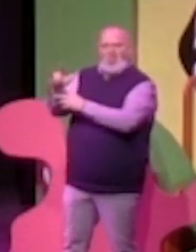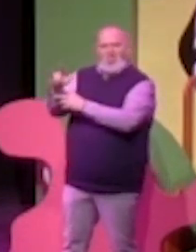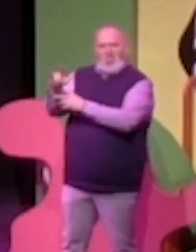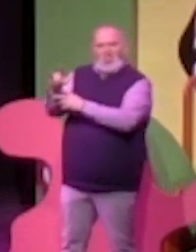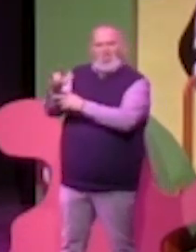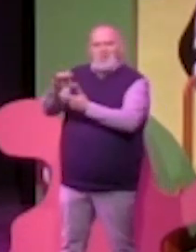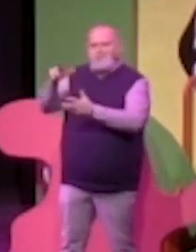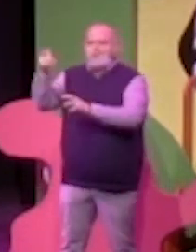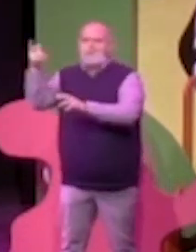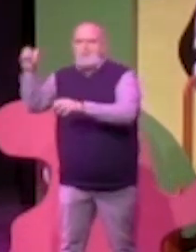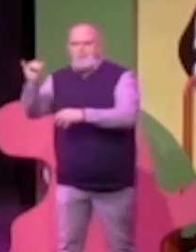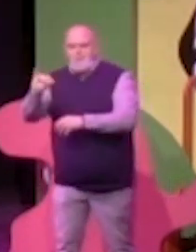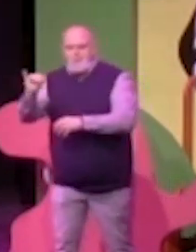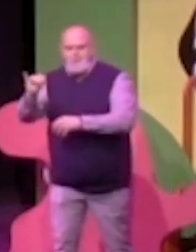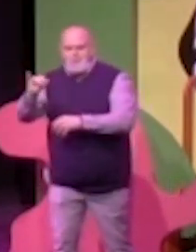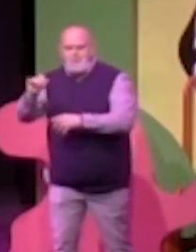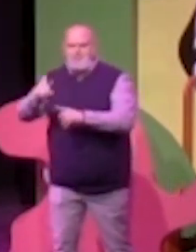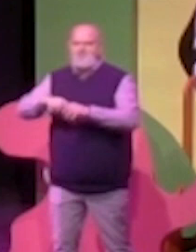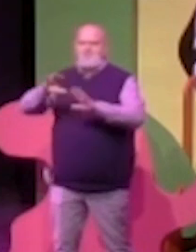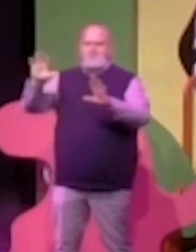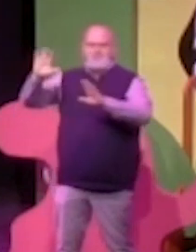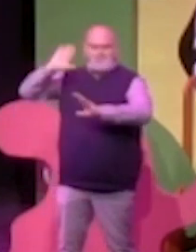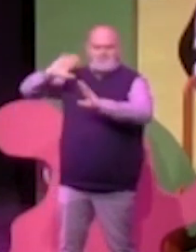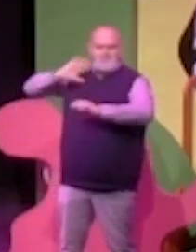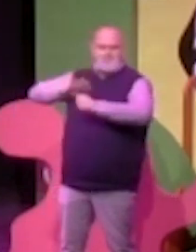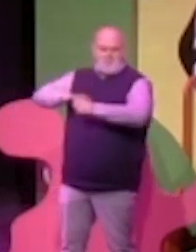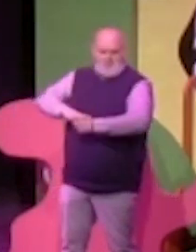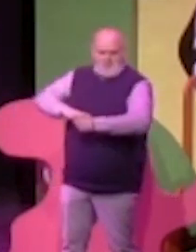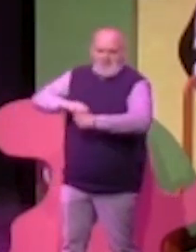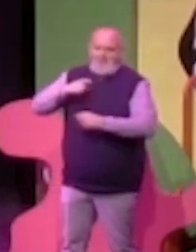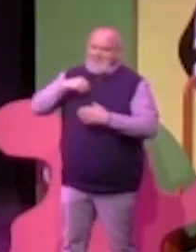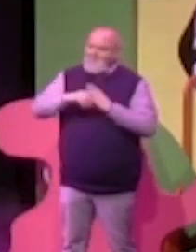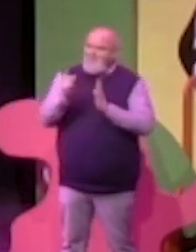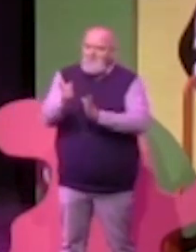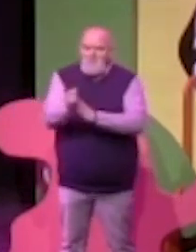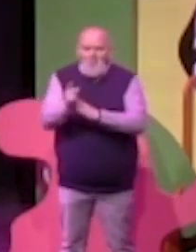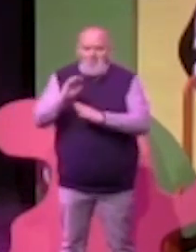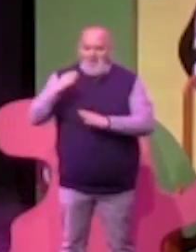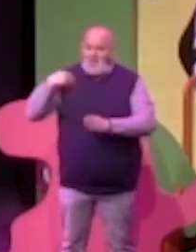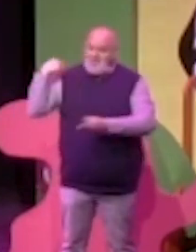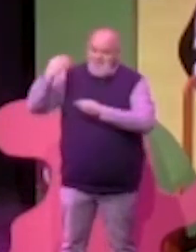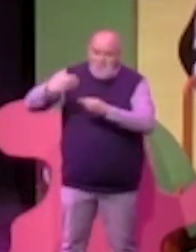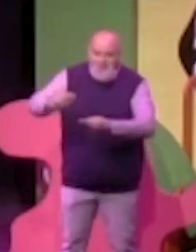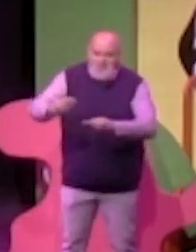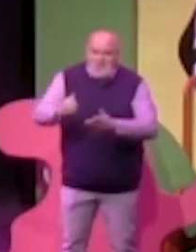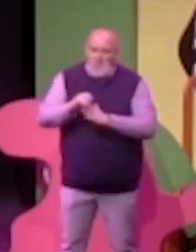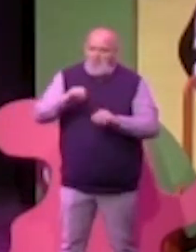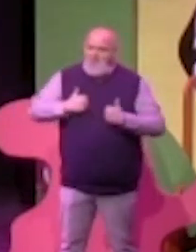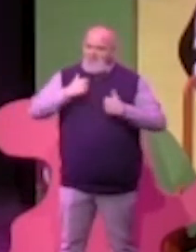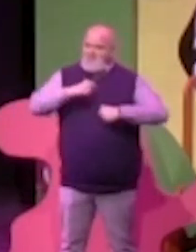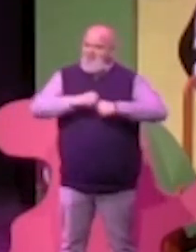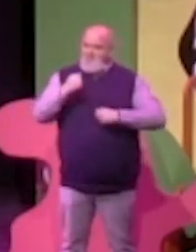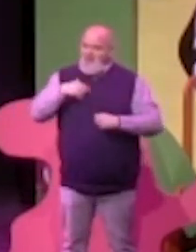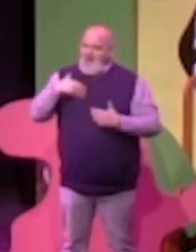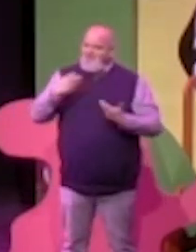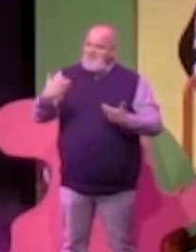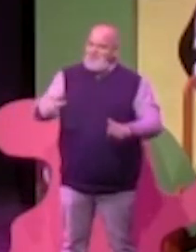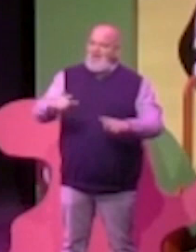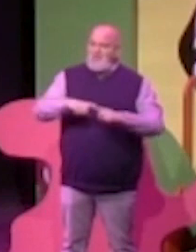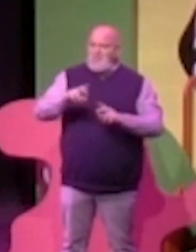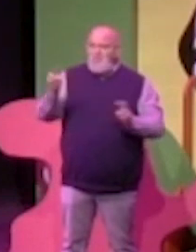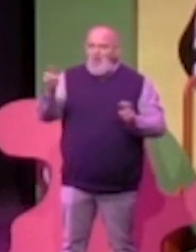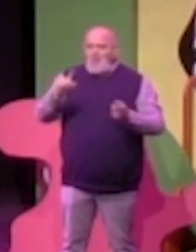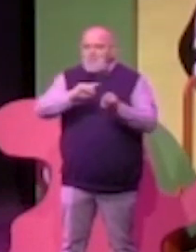and I feel like it's the first moment in many of our generation's lifetime where we have a chance to